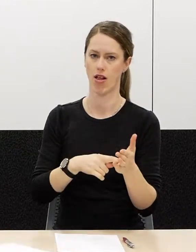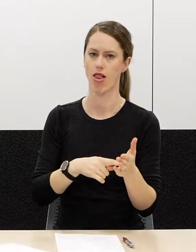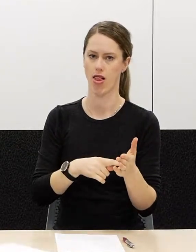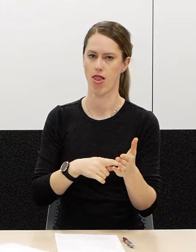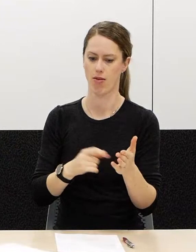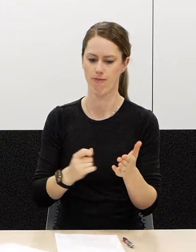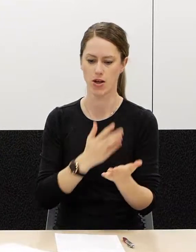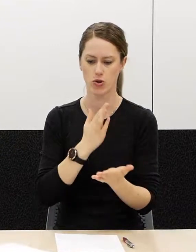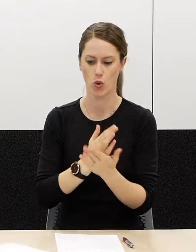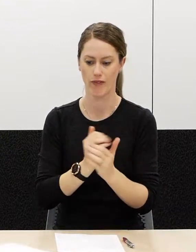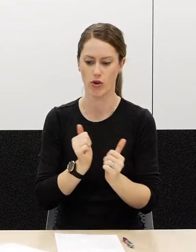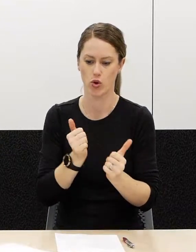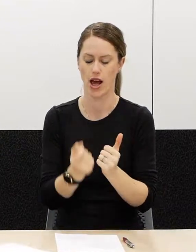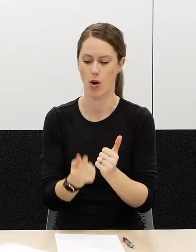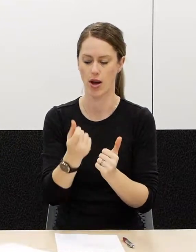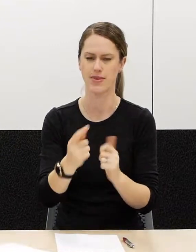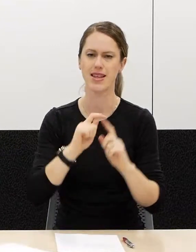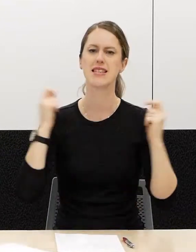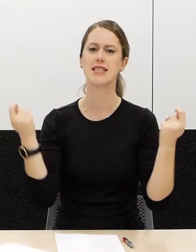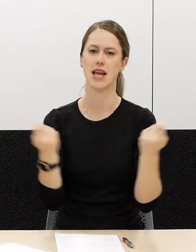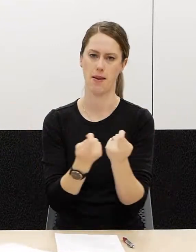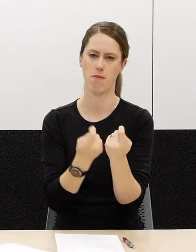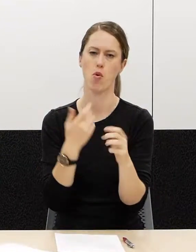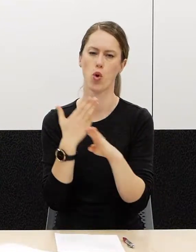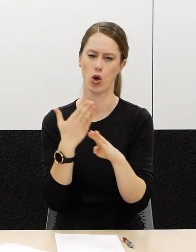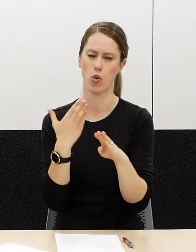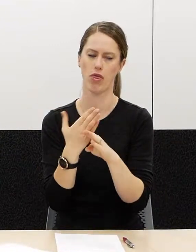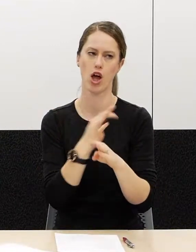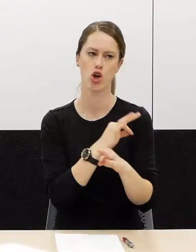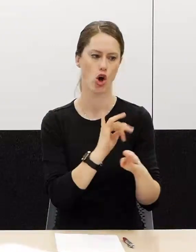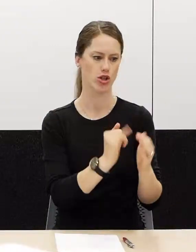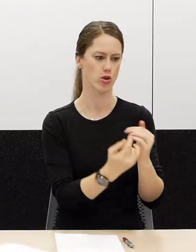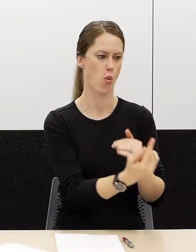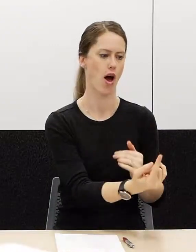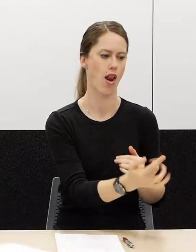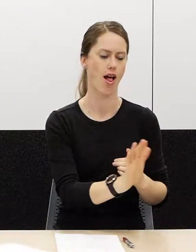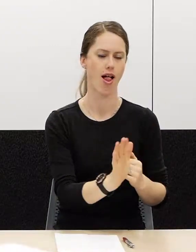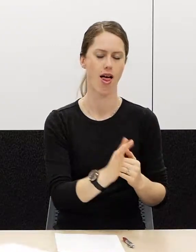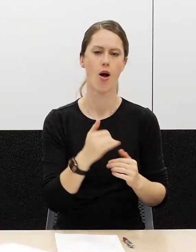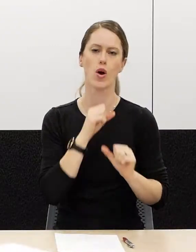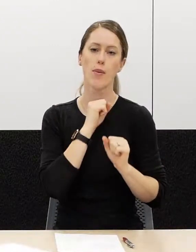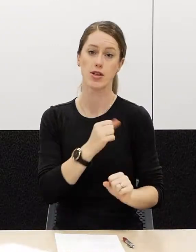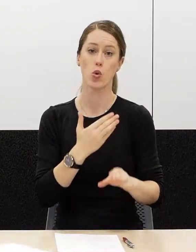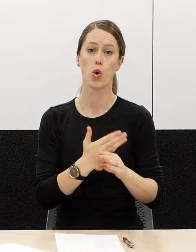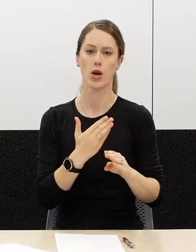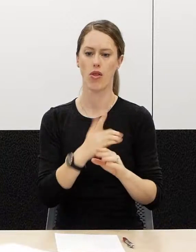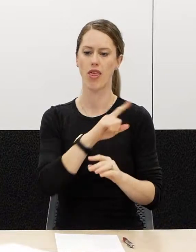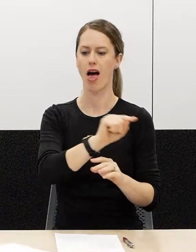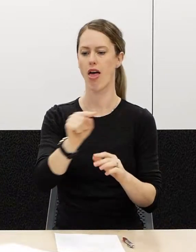to ensure we get good outcomes. It's a team that we're working with, not just one. So we're committed to working with our